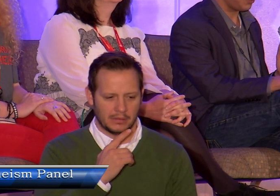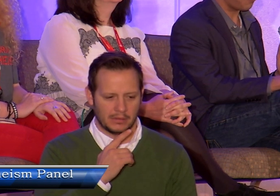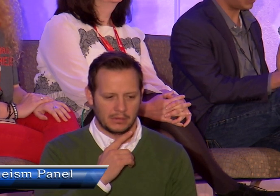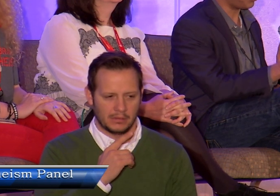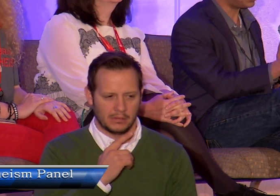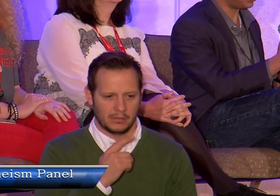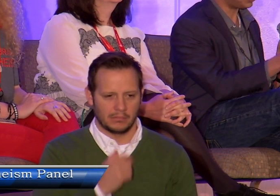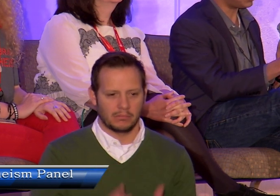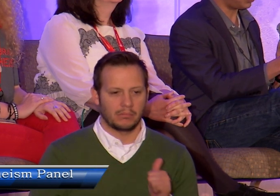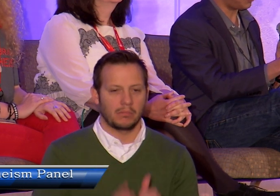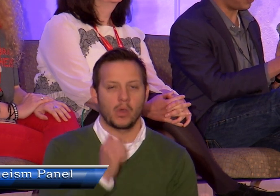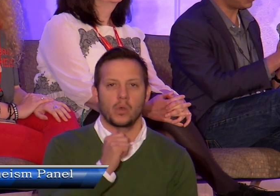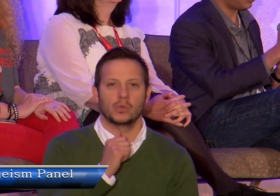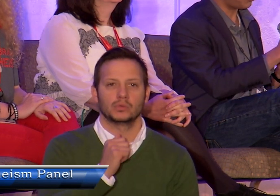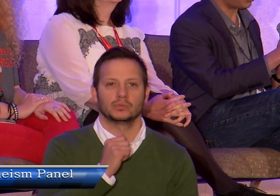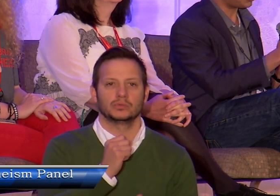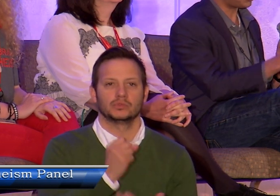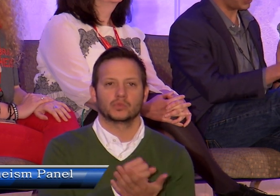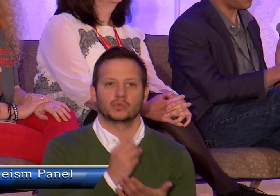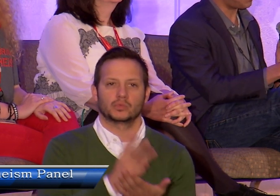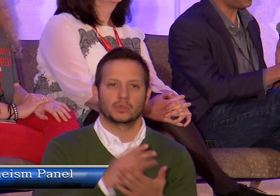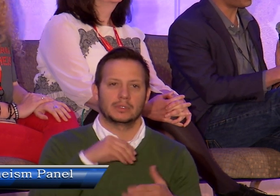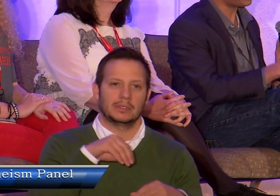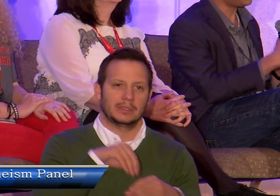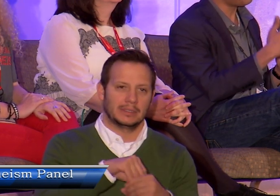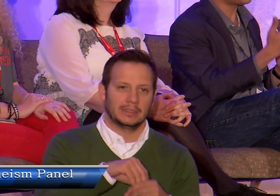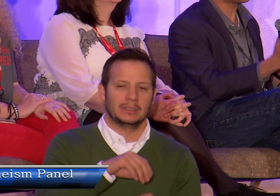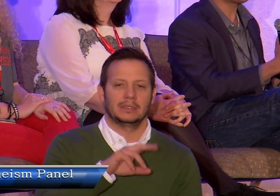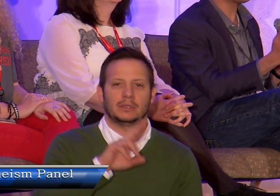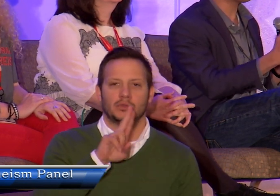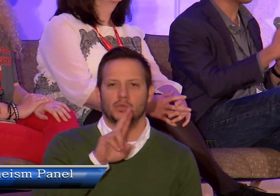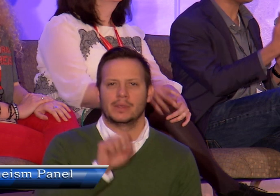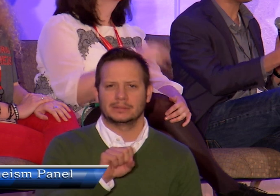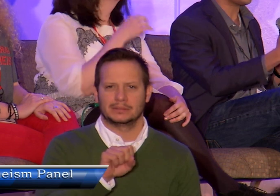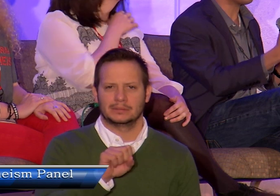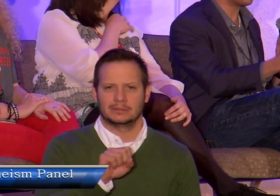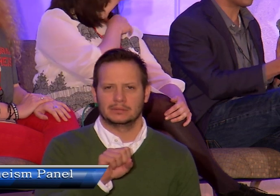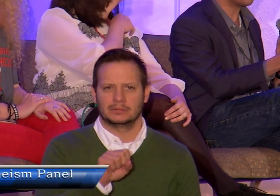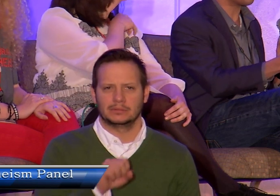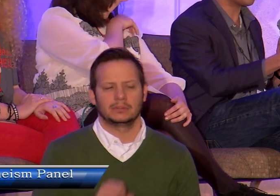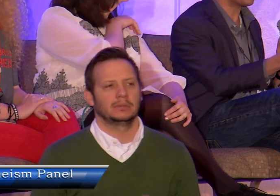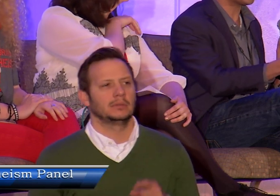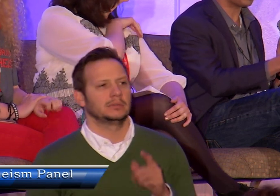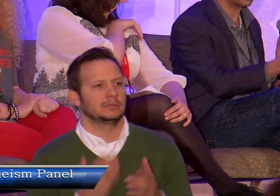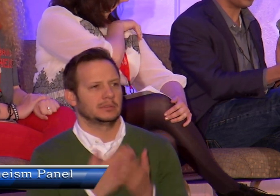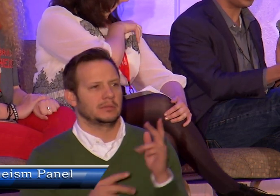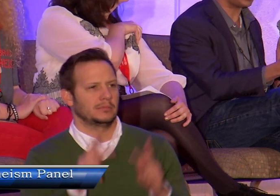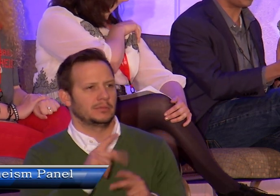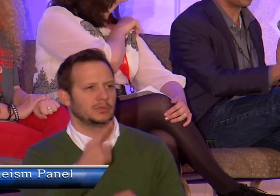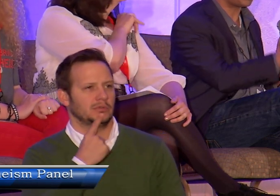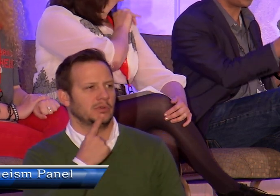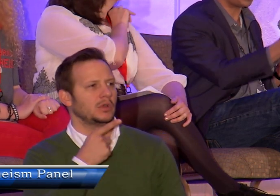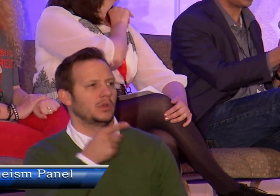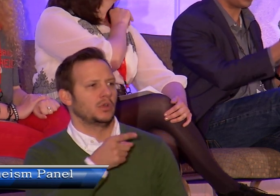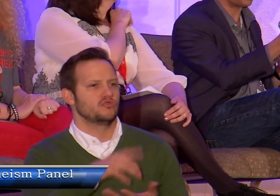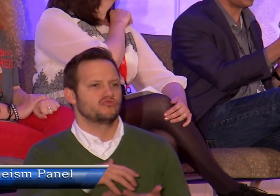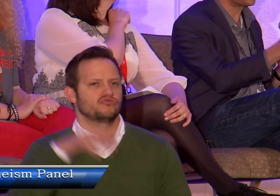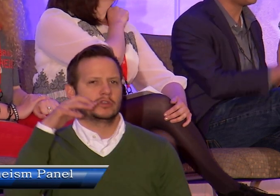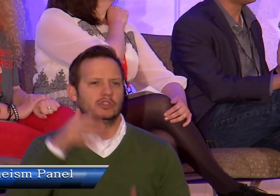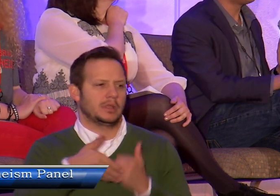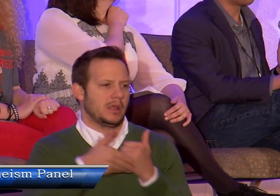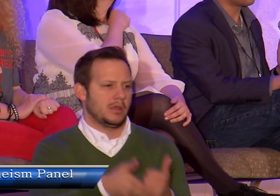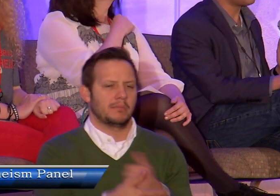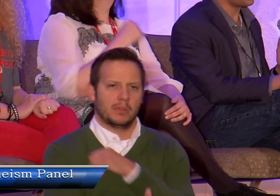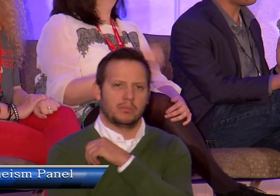interventions. But when socialists talk about rich should help the poor, because, well, the rich have more responsibility to help the poor because they are